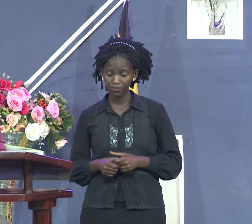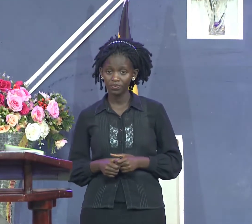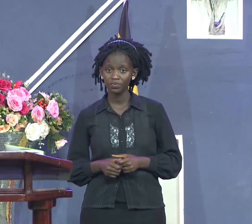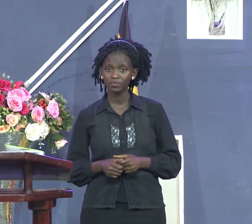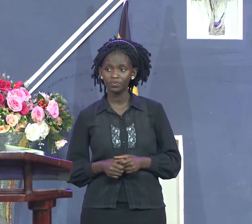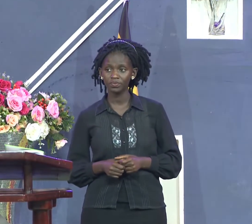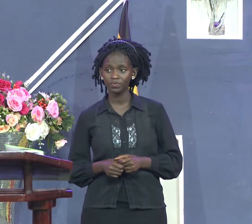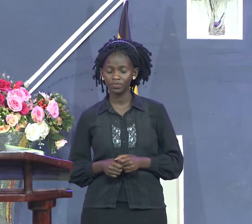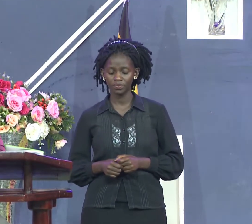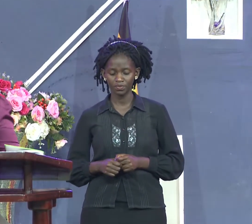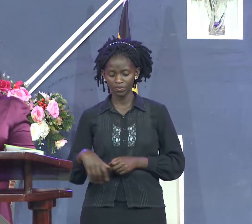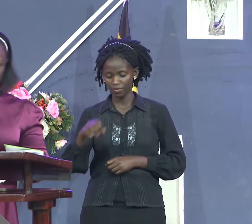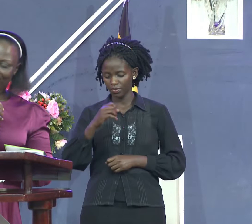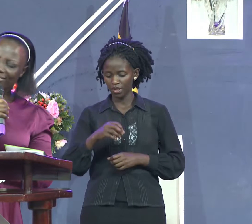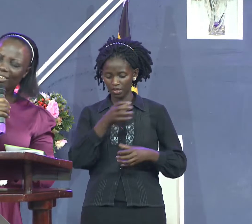Mukama katundo weje.